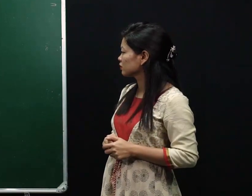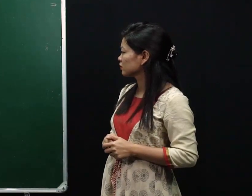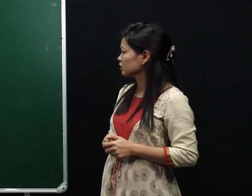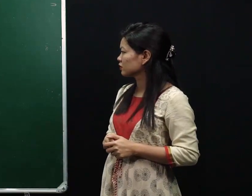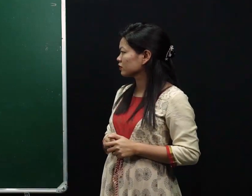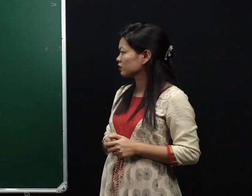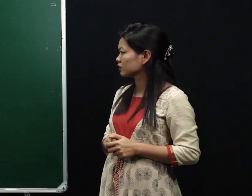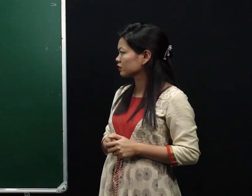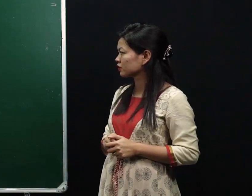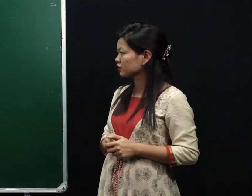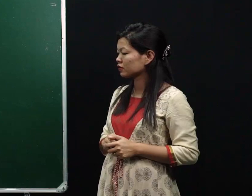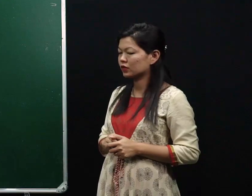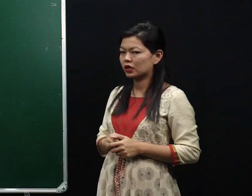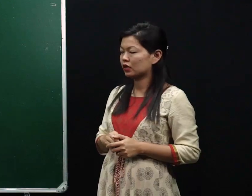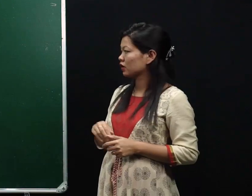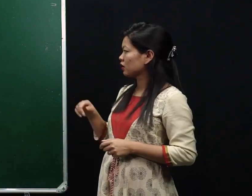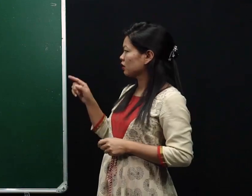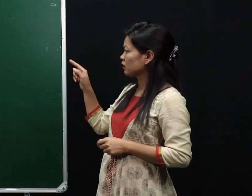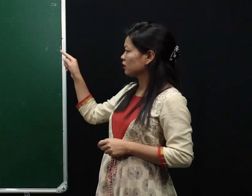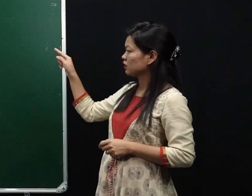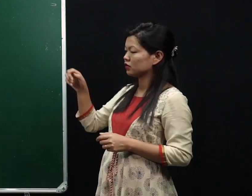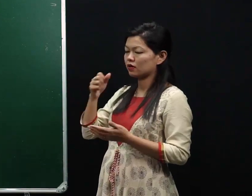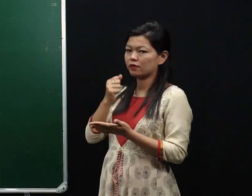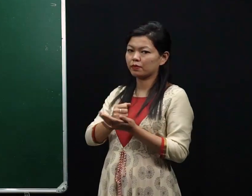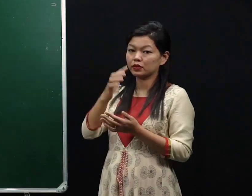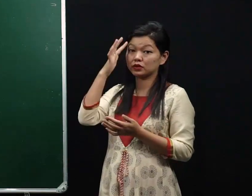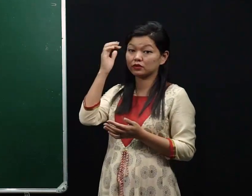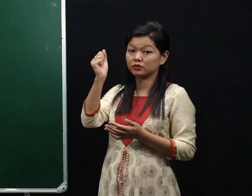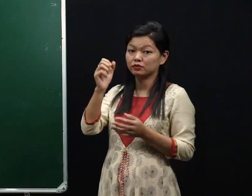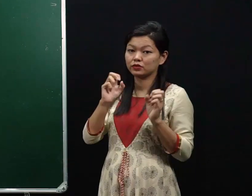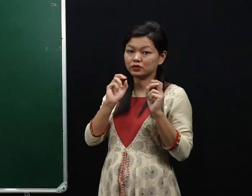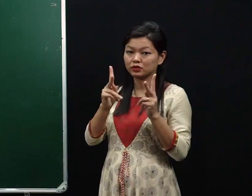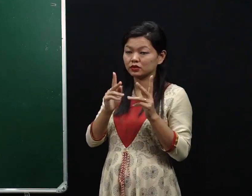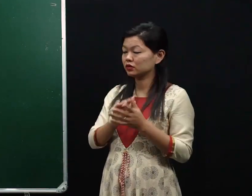have to get familiar with this name, okay? Sodium